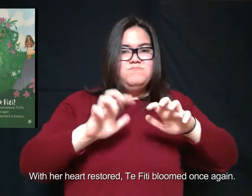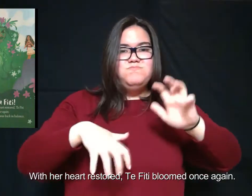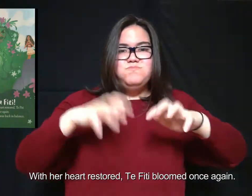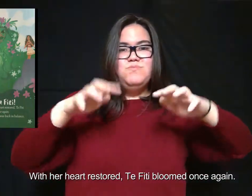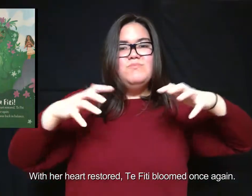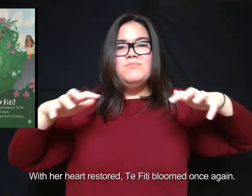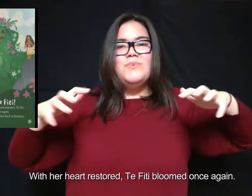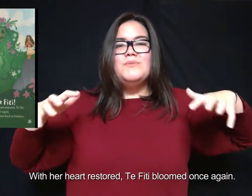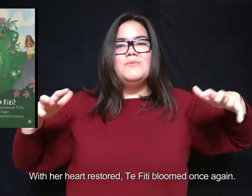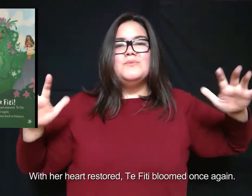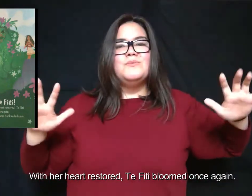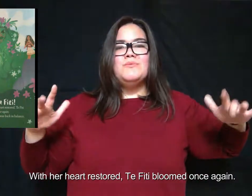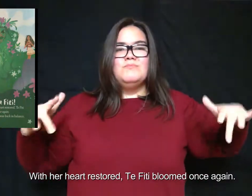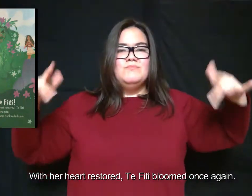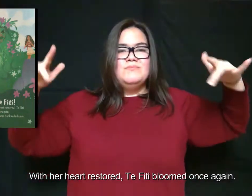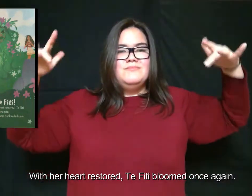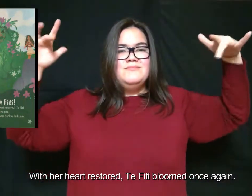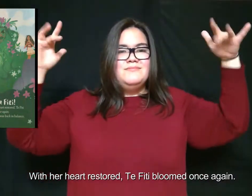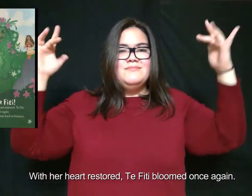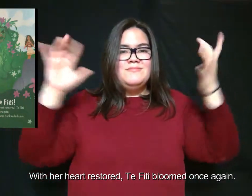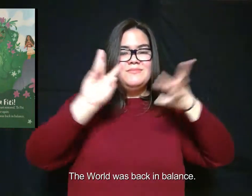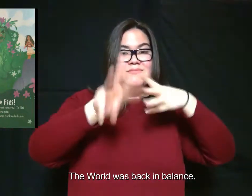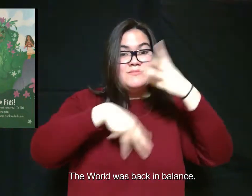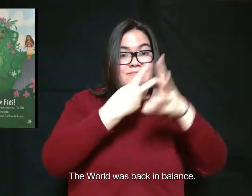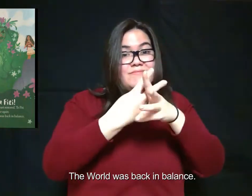The world was back in balance.